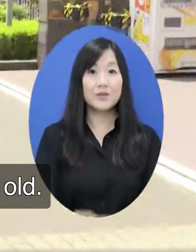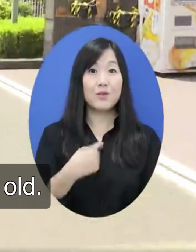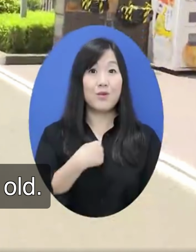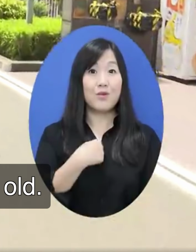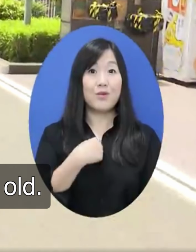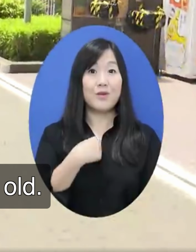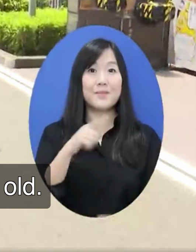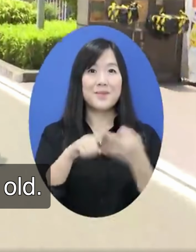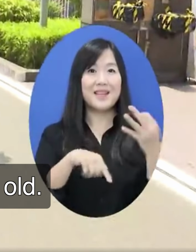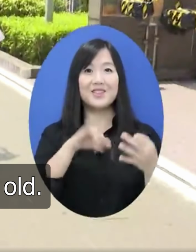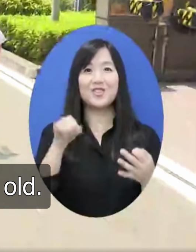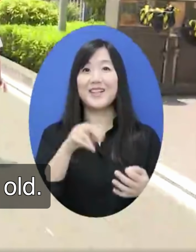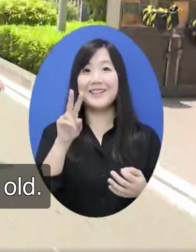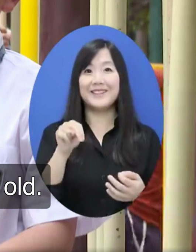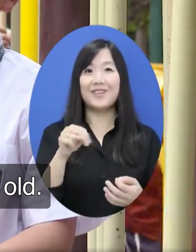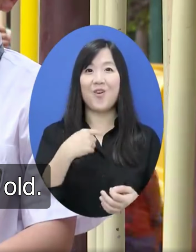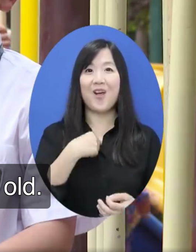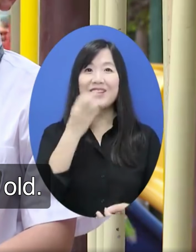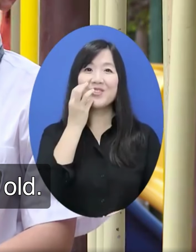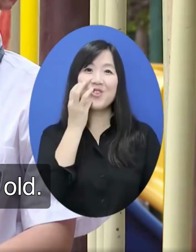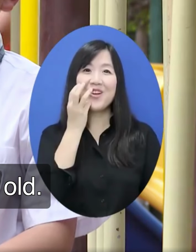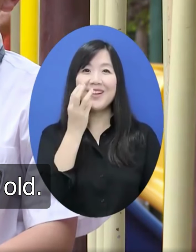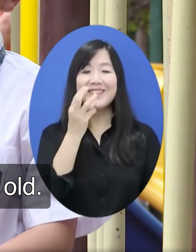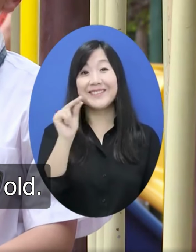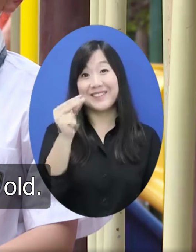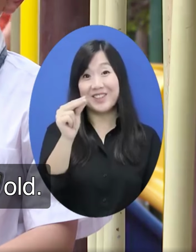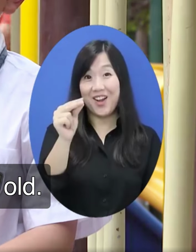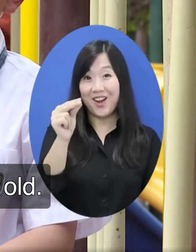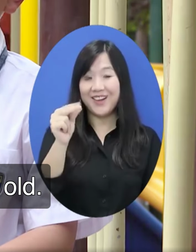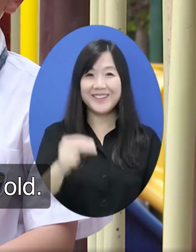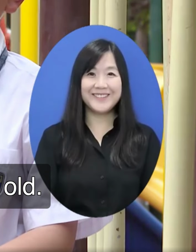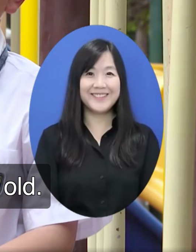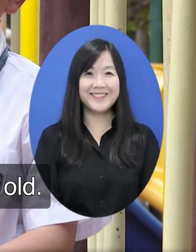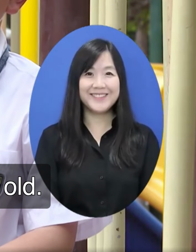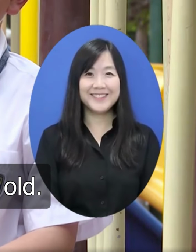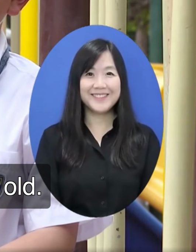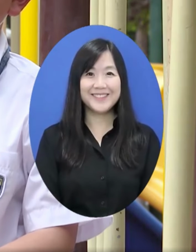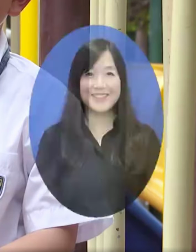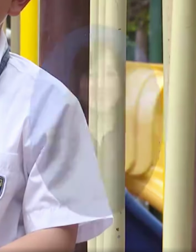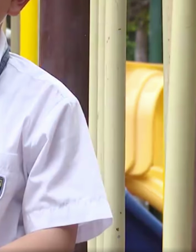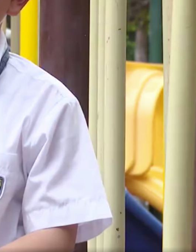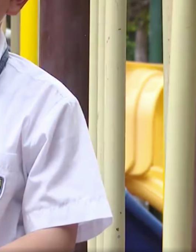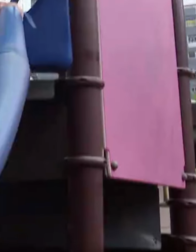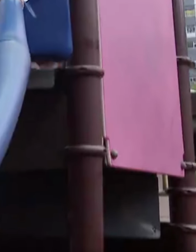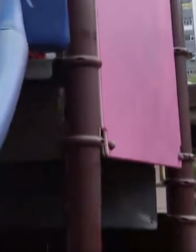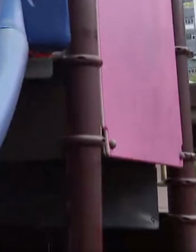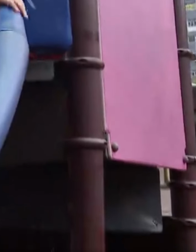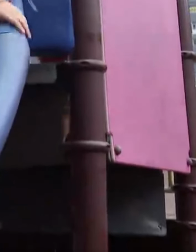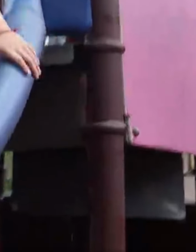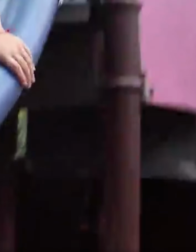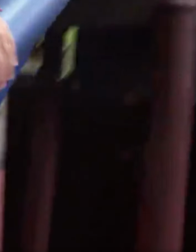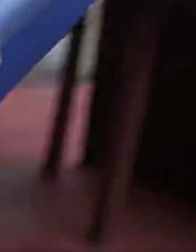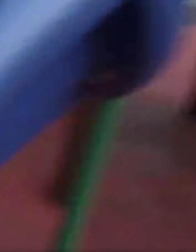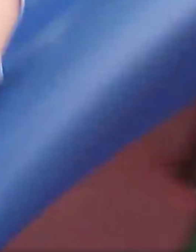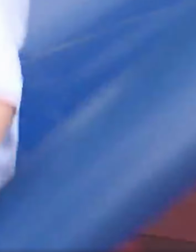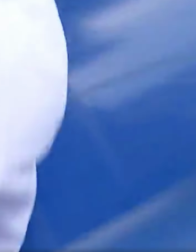My name is Jason. I am 7 years old.